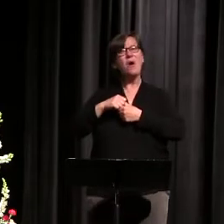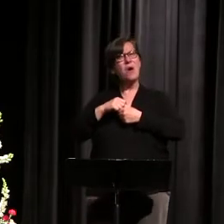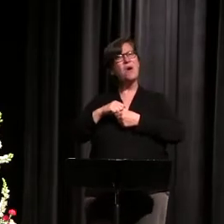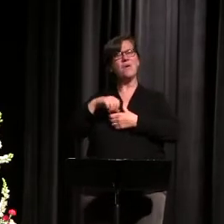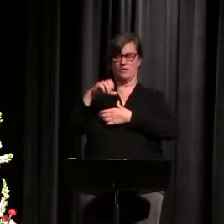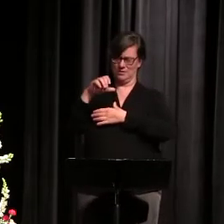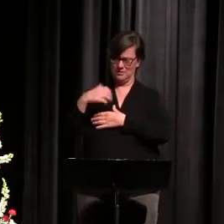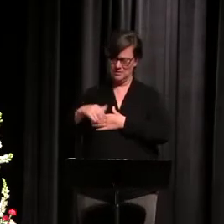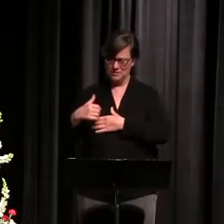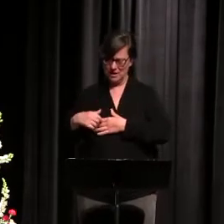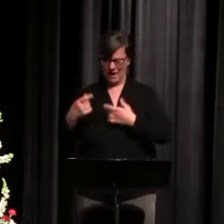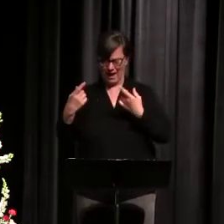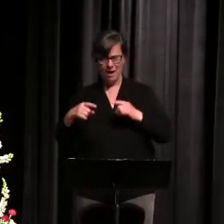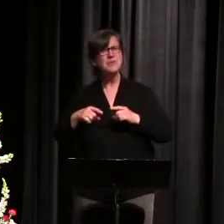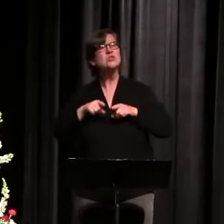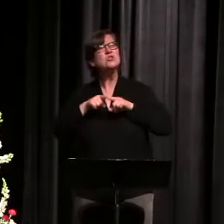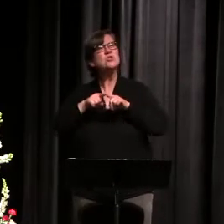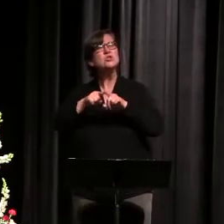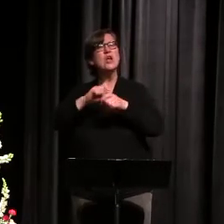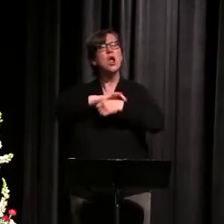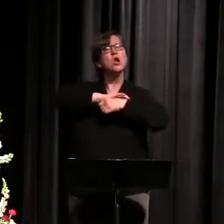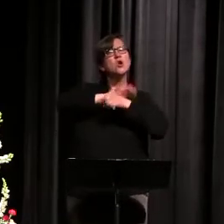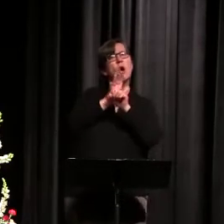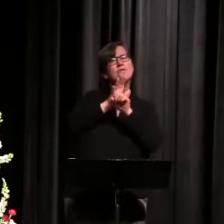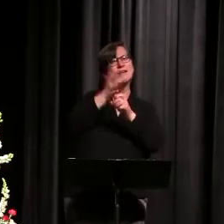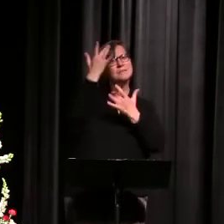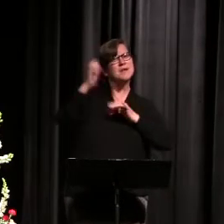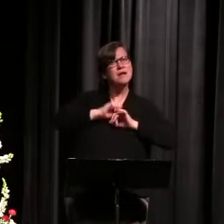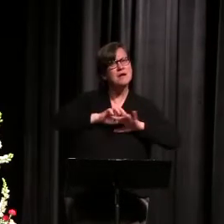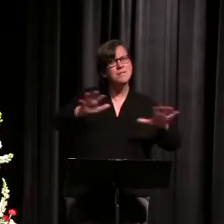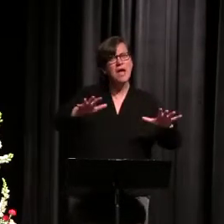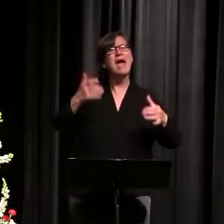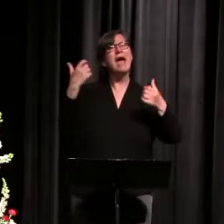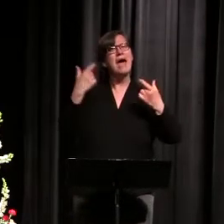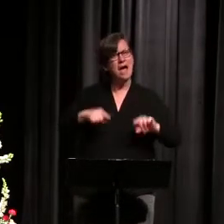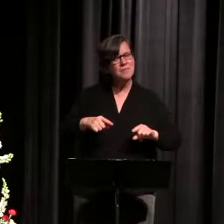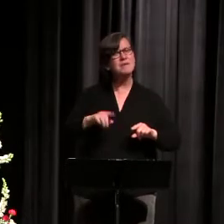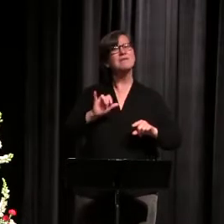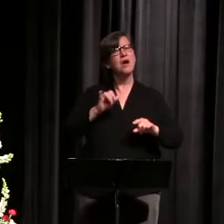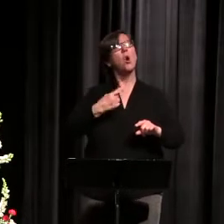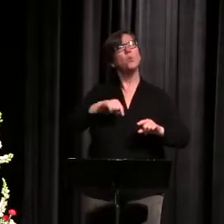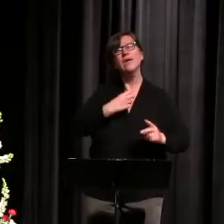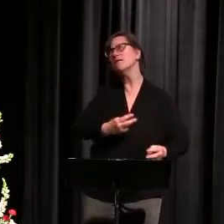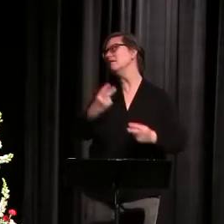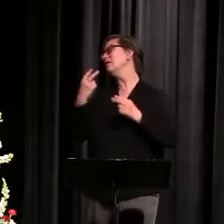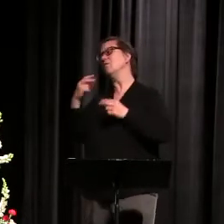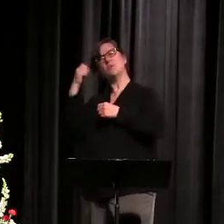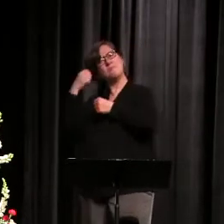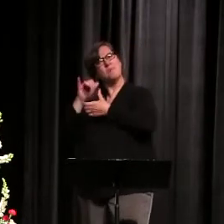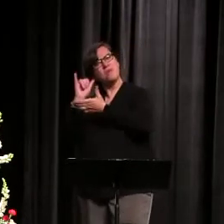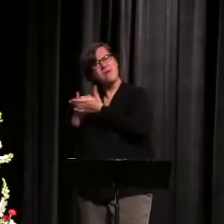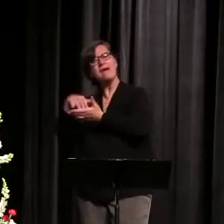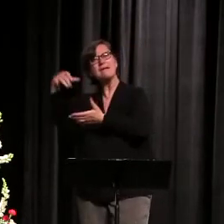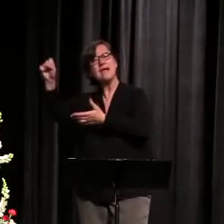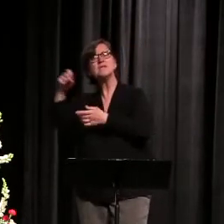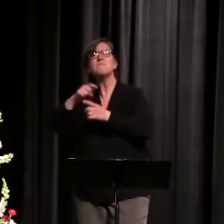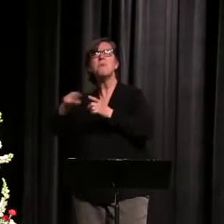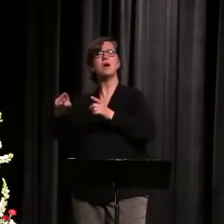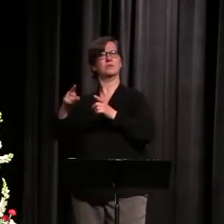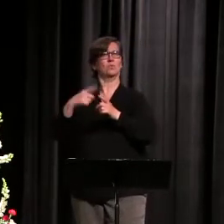I don't think this is the important question. What really matters is what we can do to fill up our glass and make the best out of a